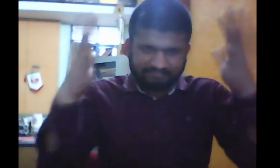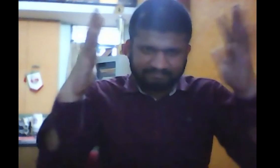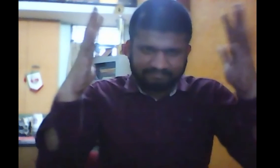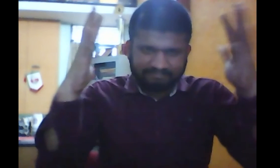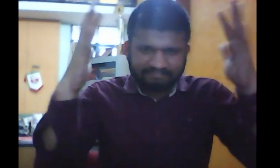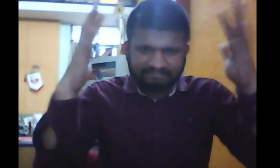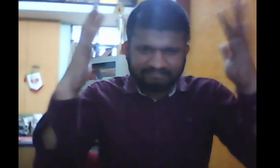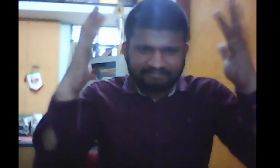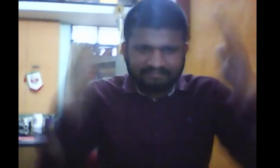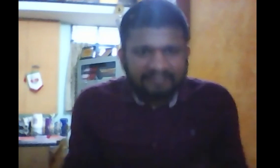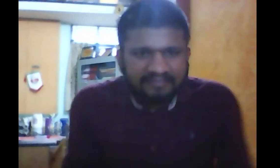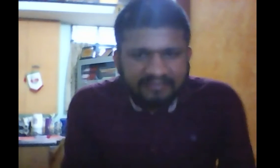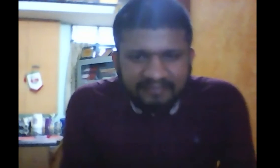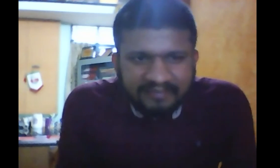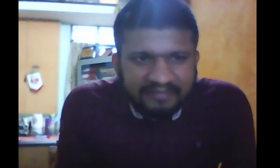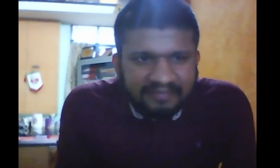Clap for you and clap for yourself.